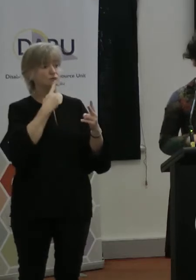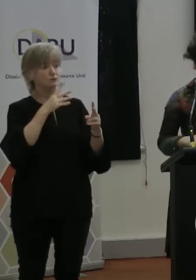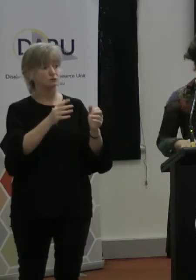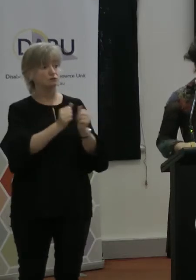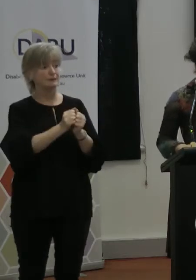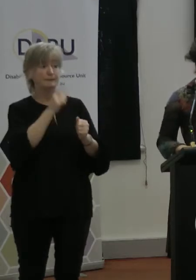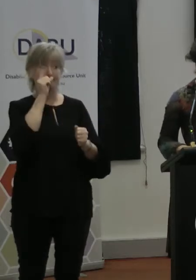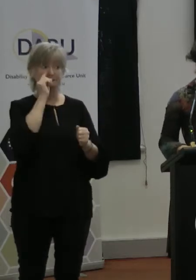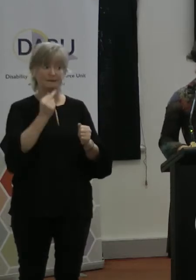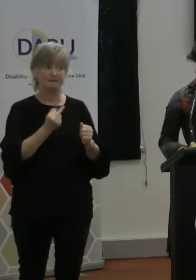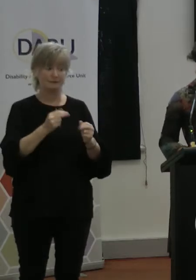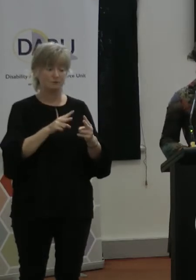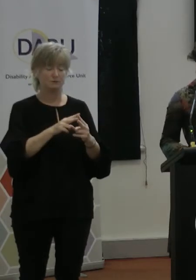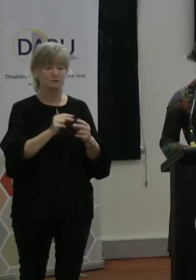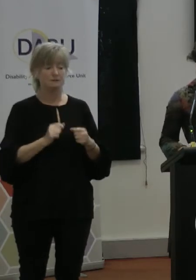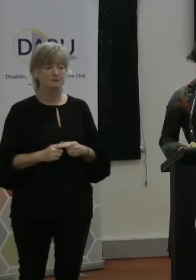potentially available.